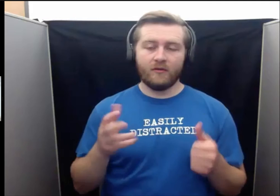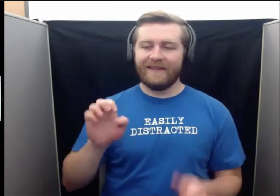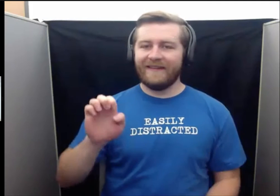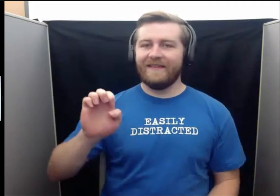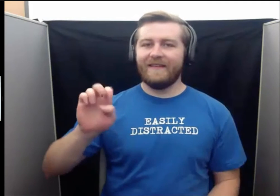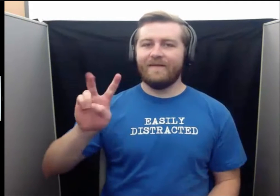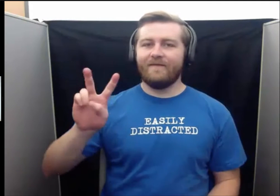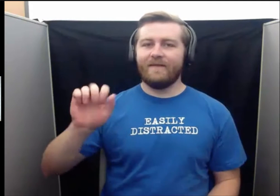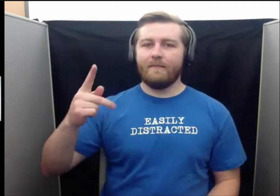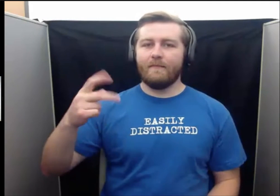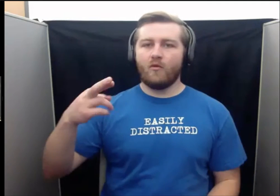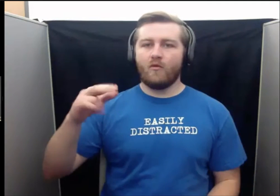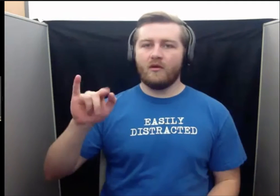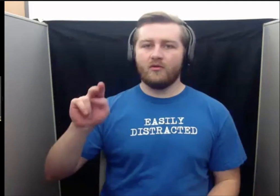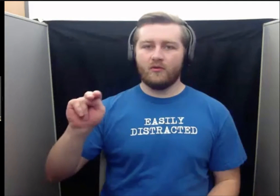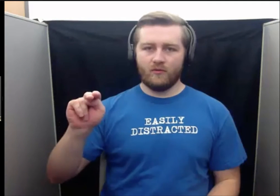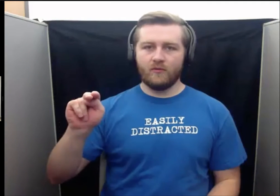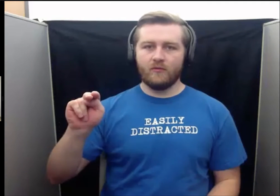evaporation.